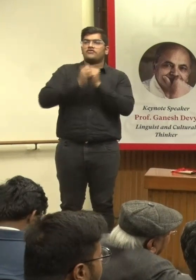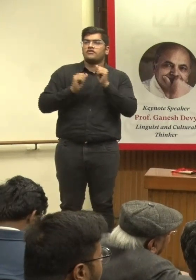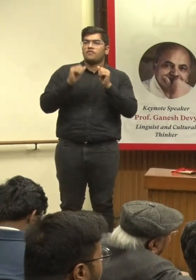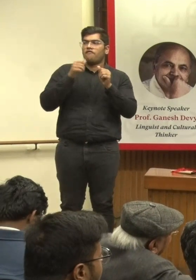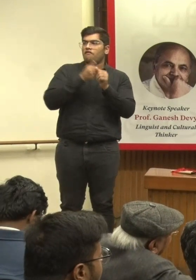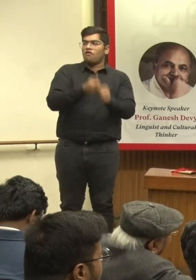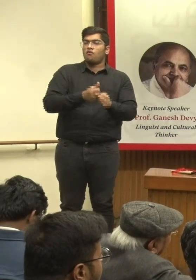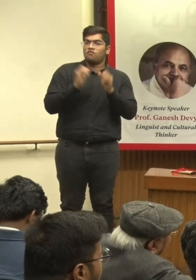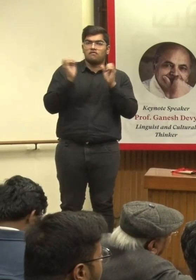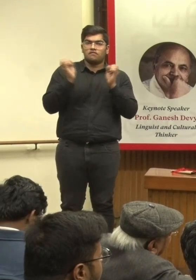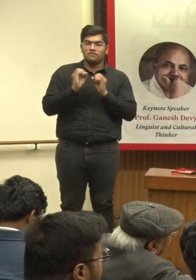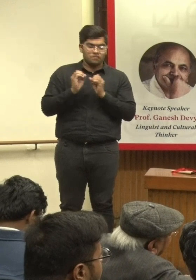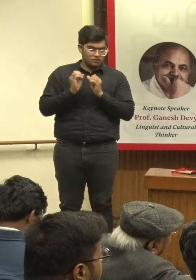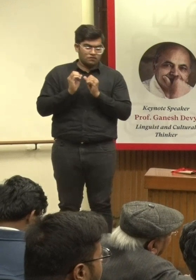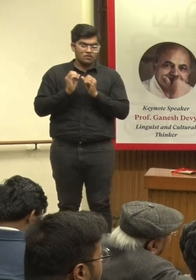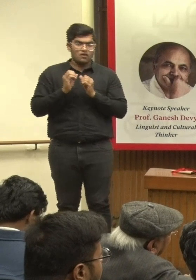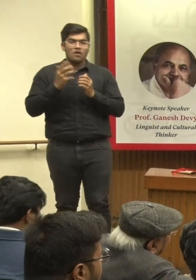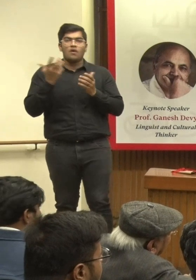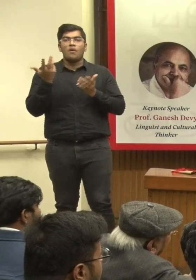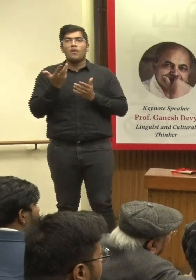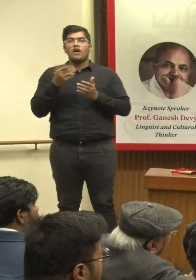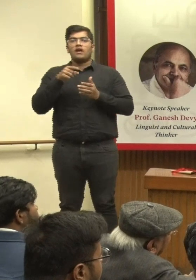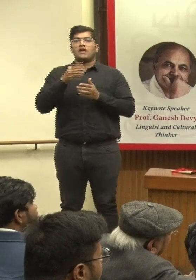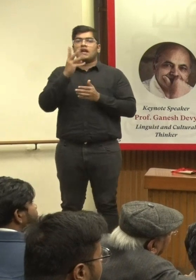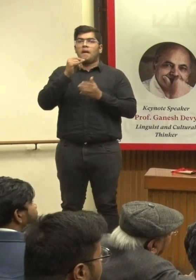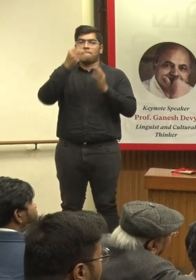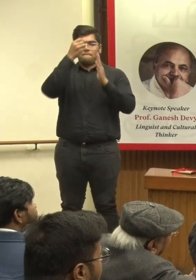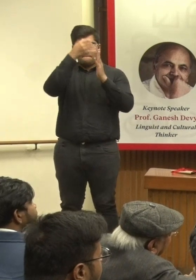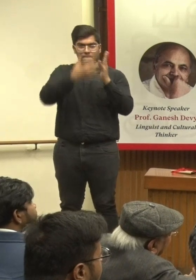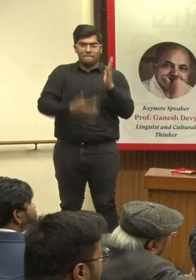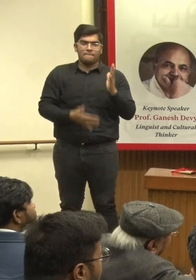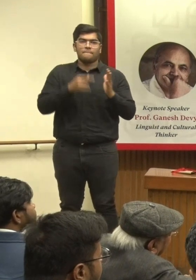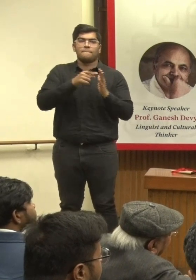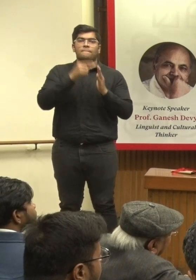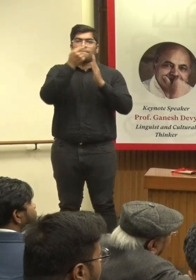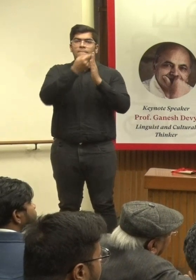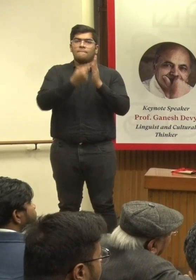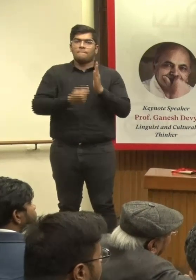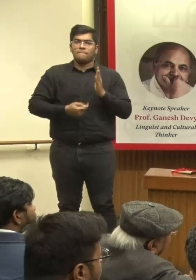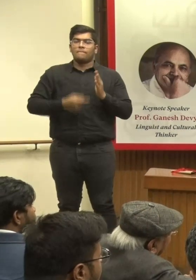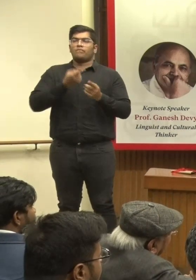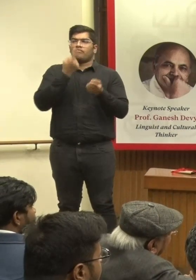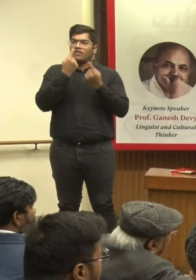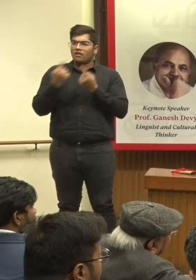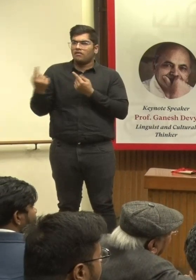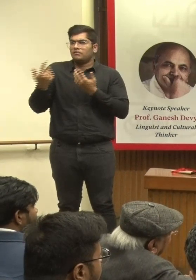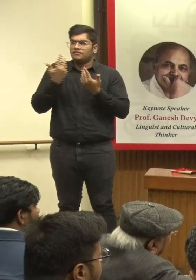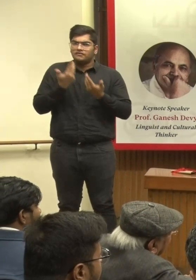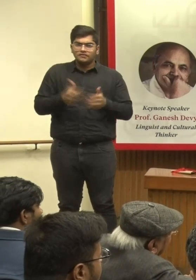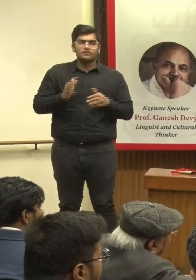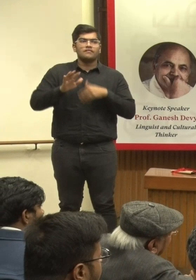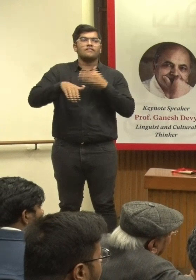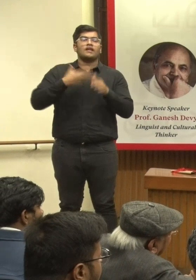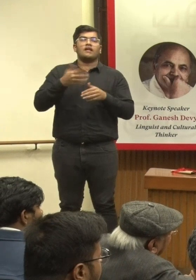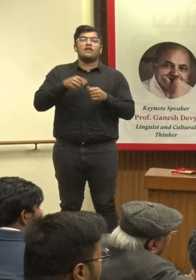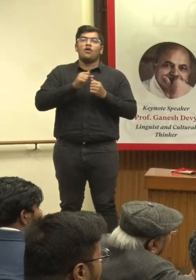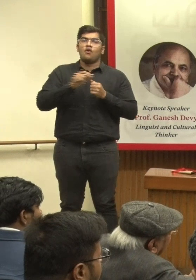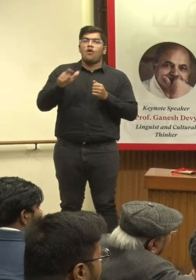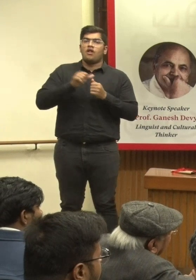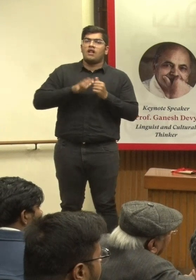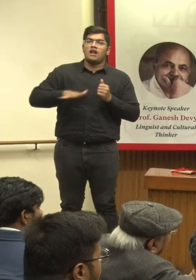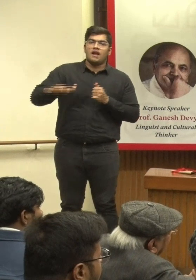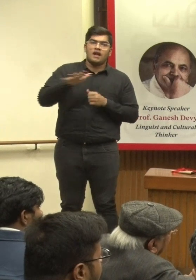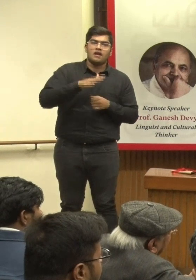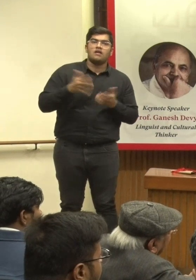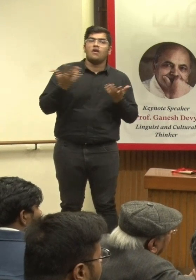India were enumerated, detailed surveys were made, and all those areas